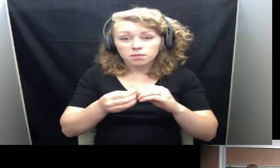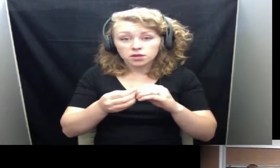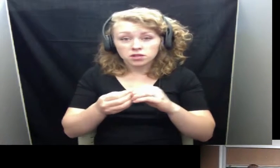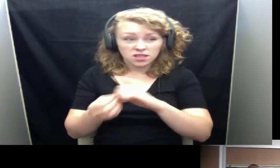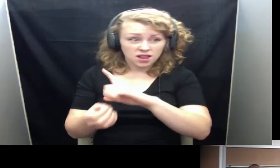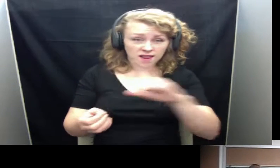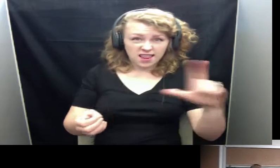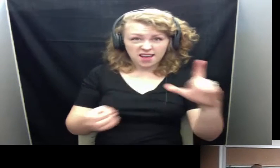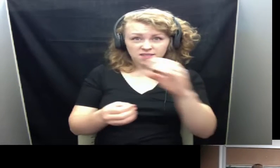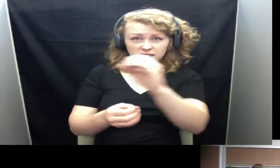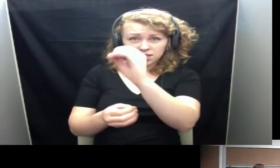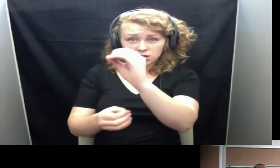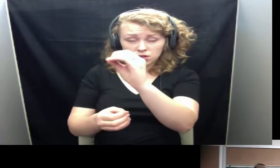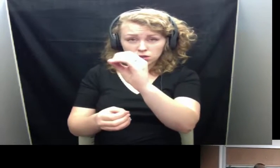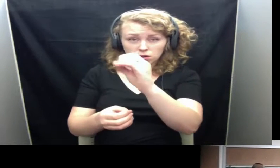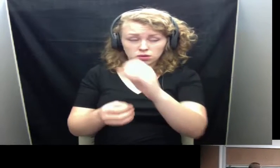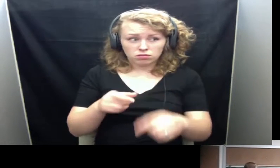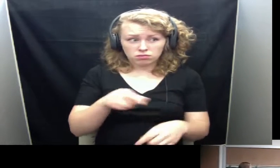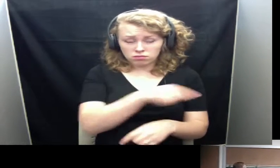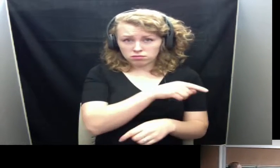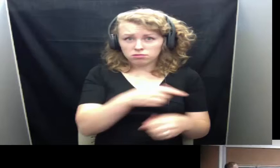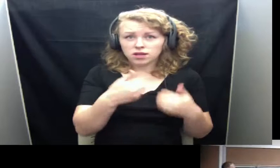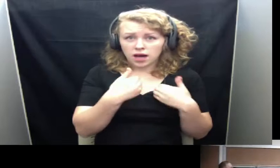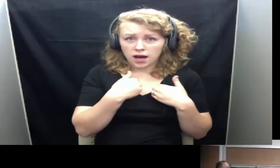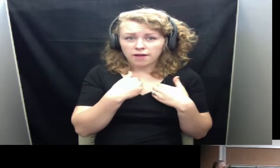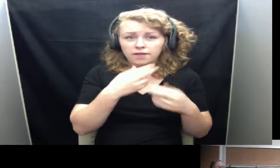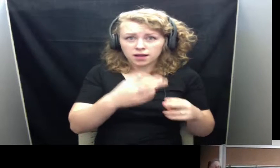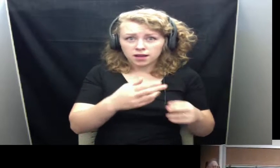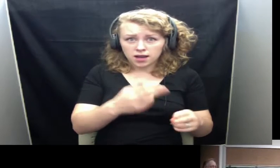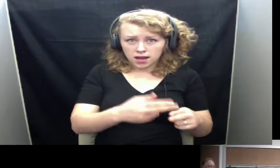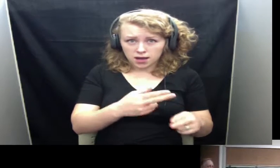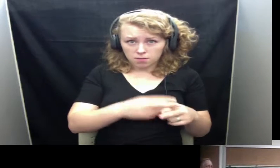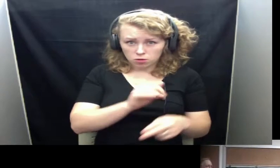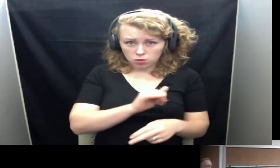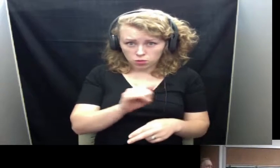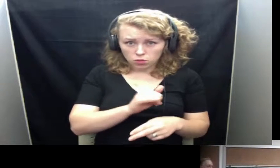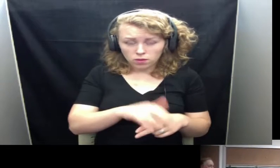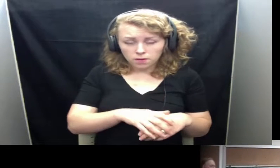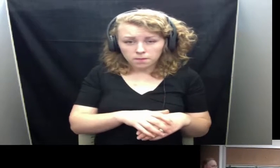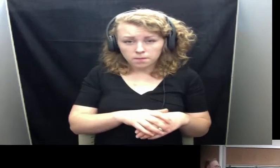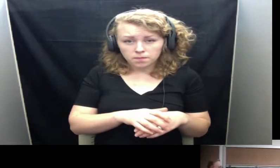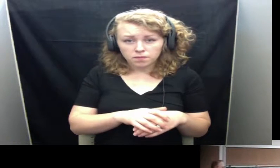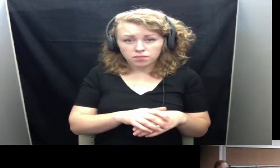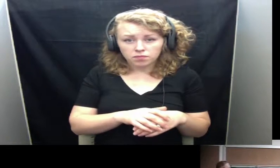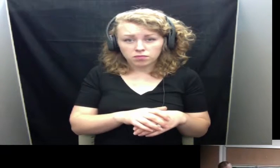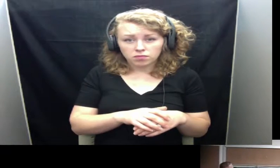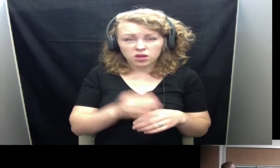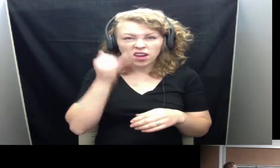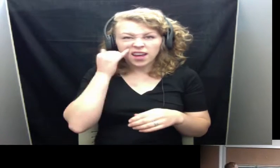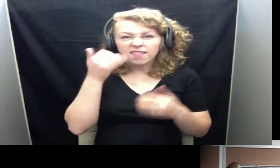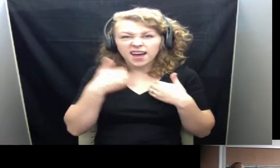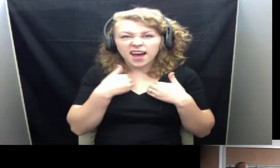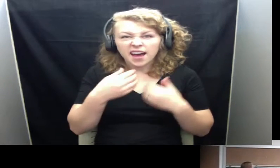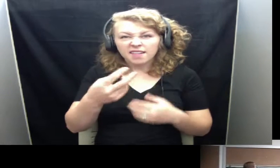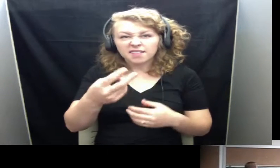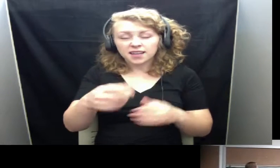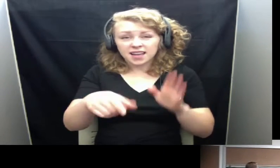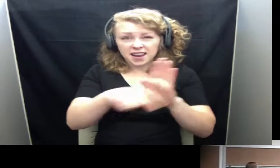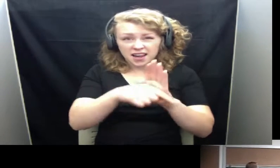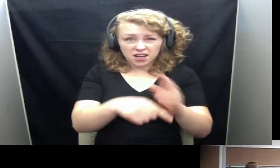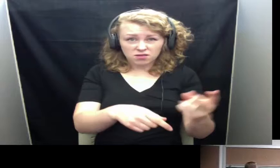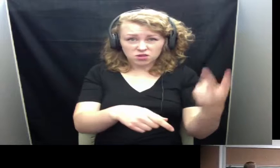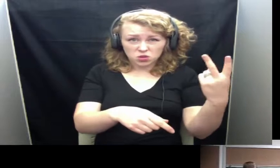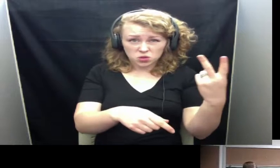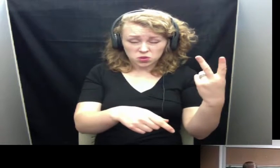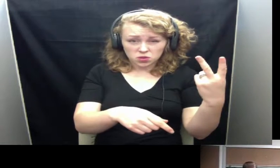-2 on the number line. All right, -2 is 2 units to the left. So we take